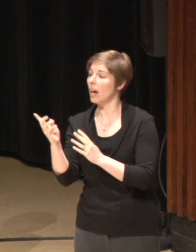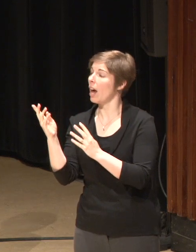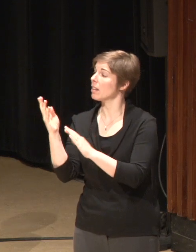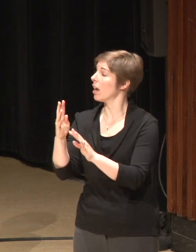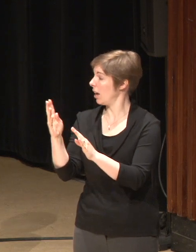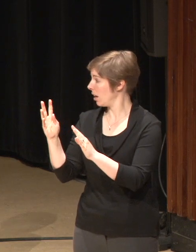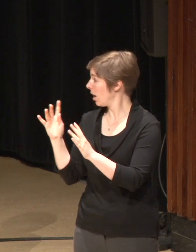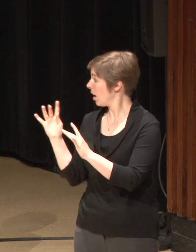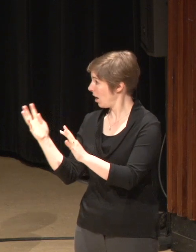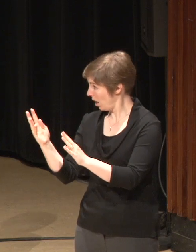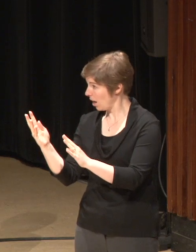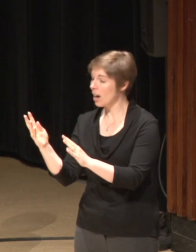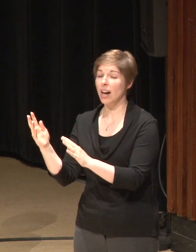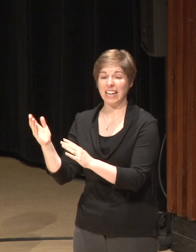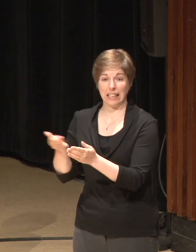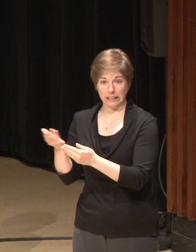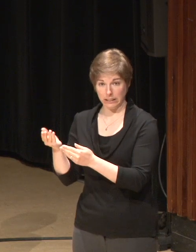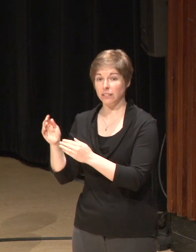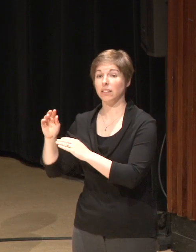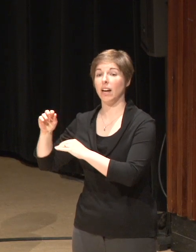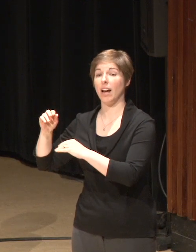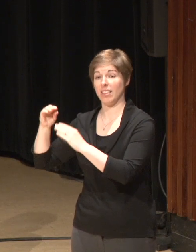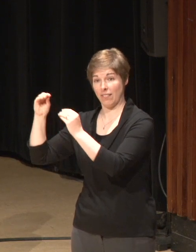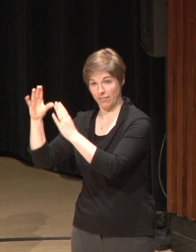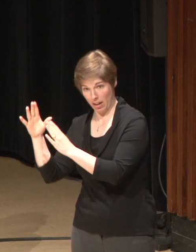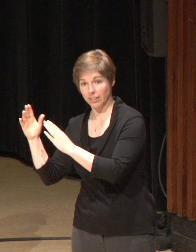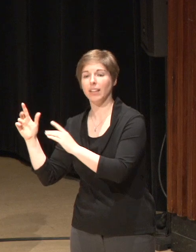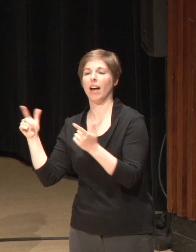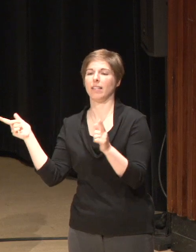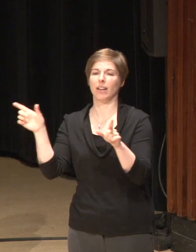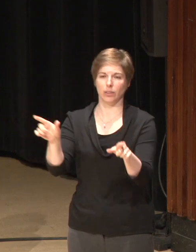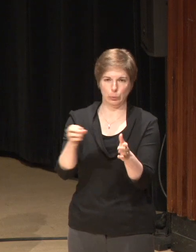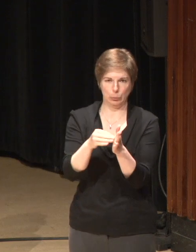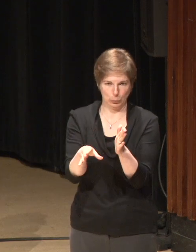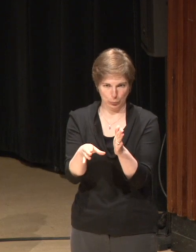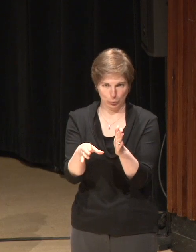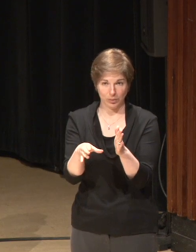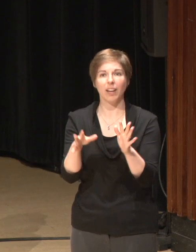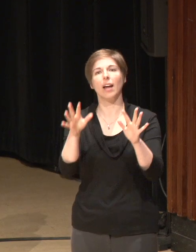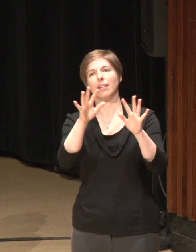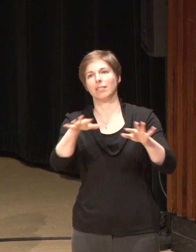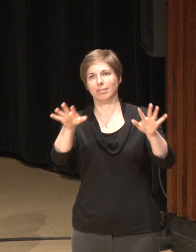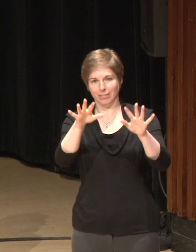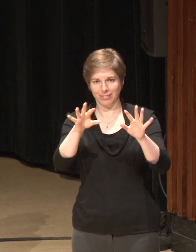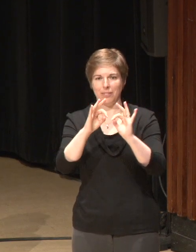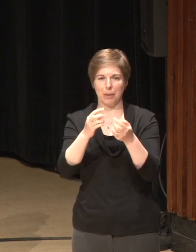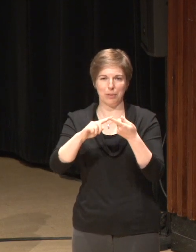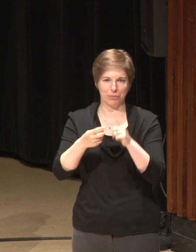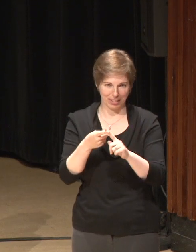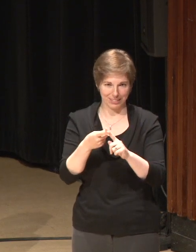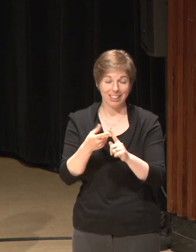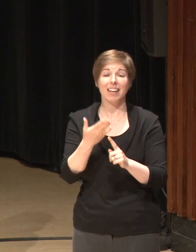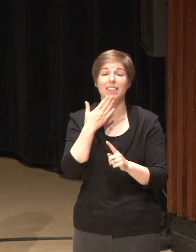graduates will leave the auditorium. Thank you and congratulations, and enjoy the reception.